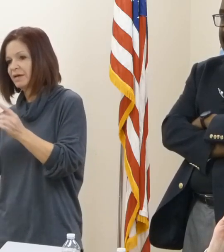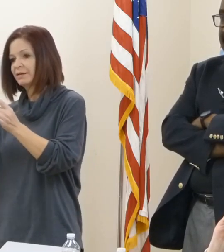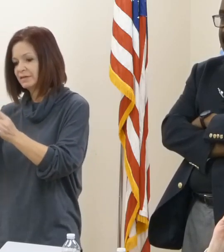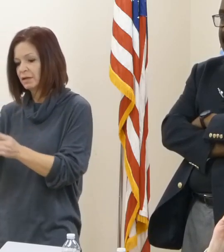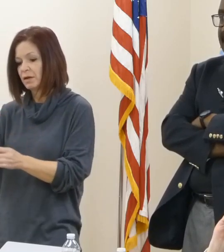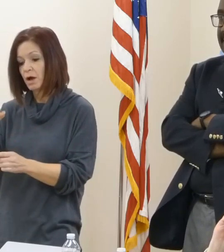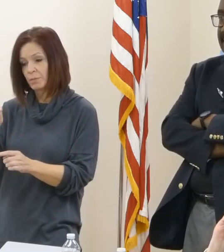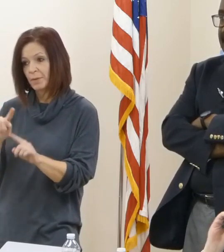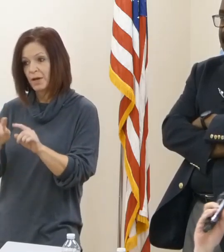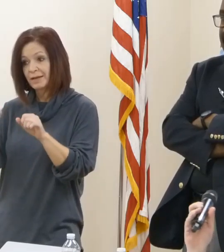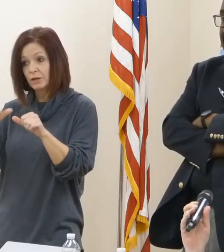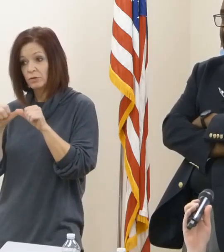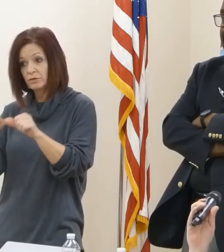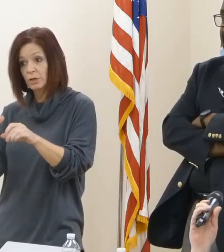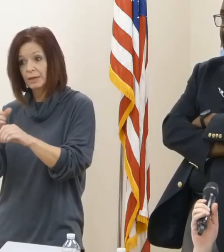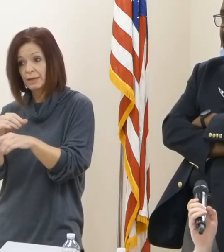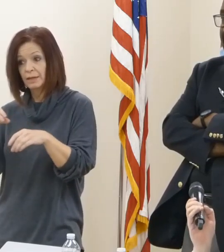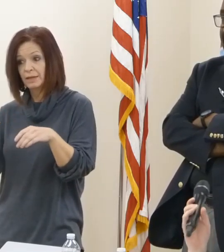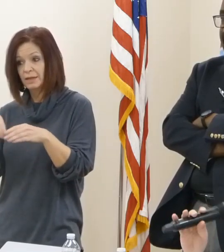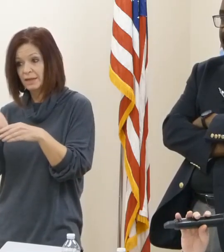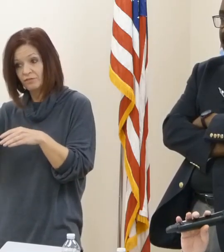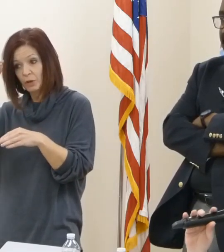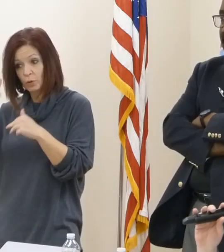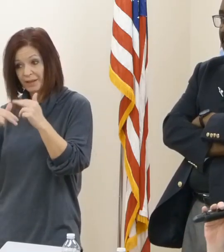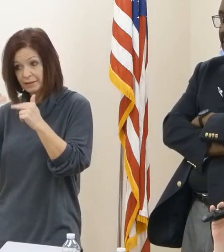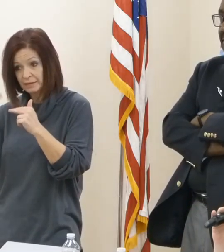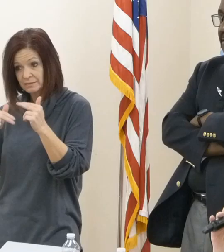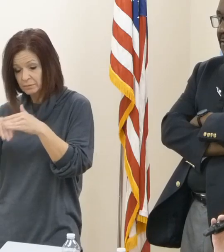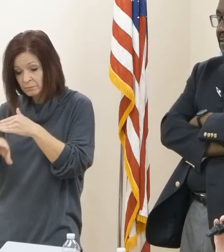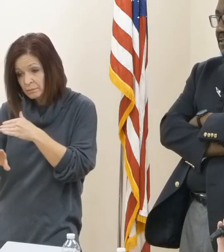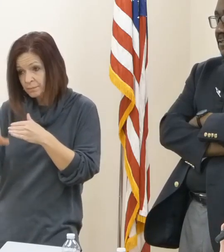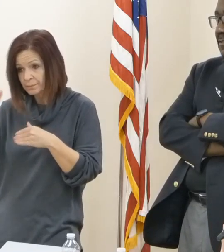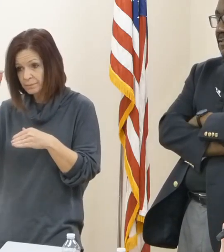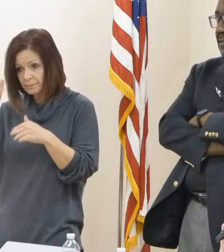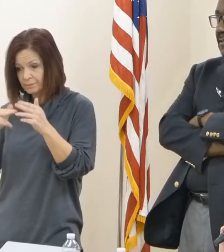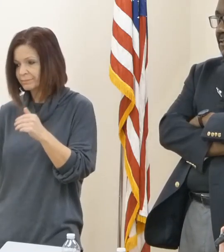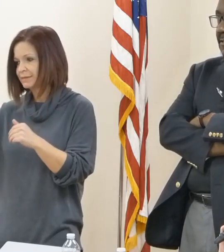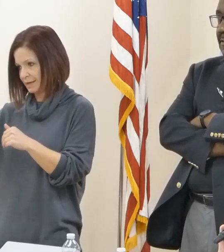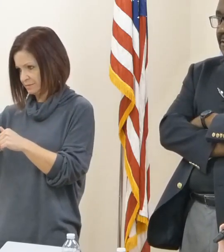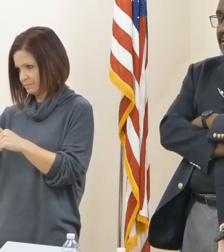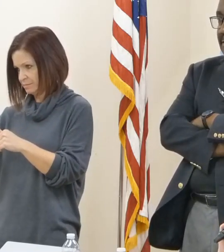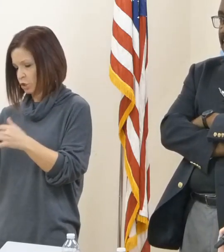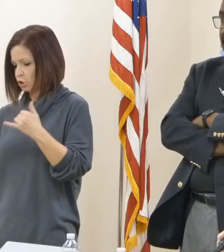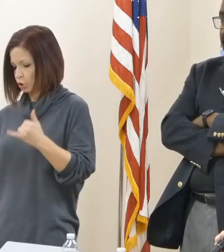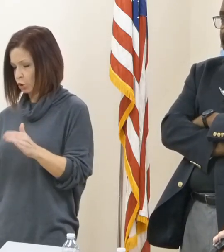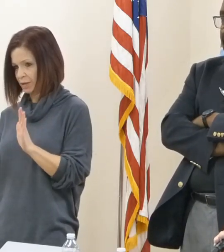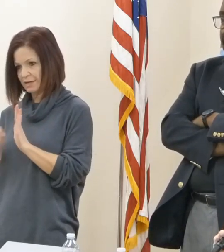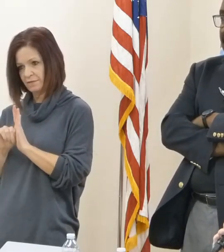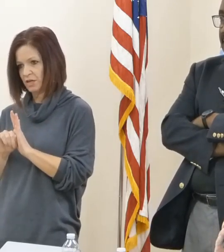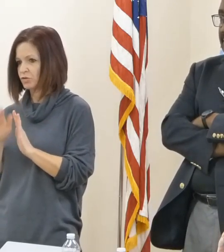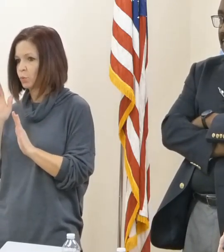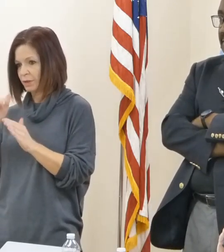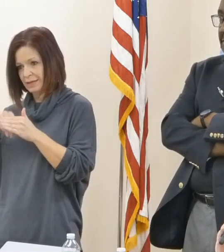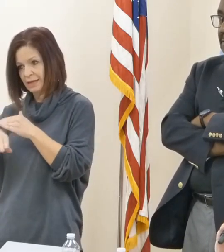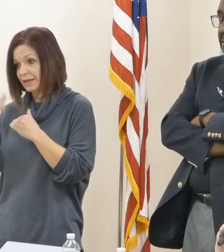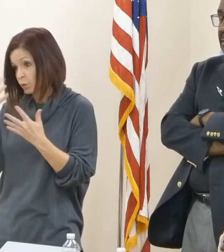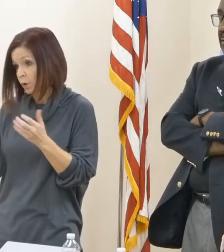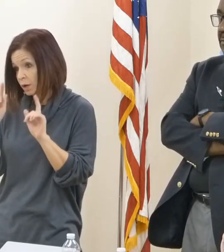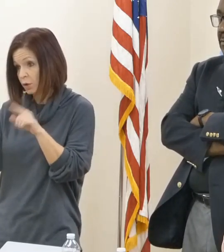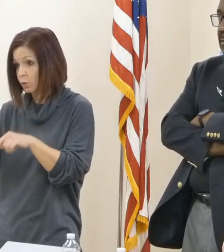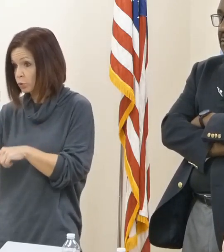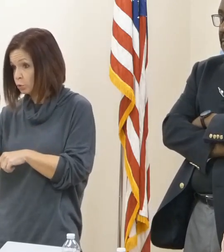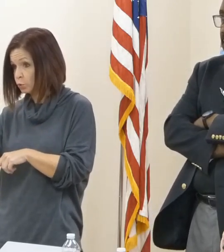but can you still get in federal buildings? Yes, your current ID will get you in federal buildings, even a nuclear power plant, if that's where you'd like